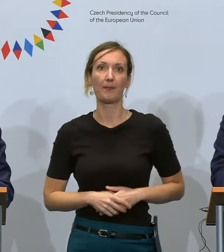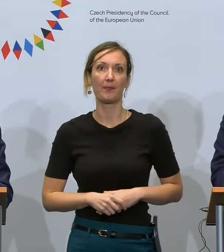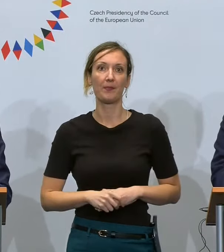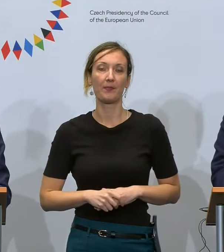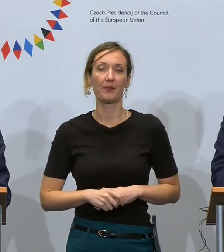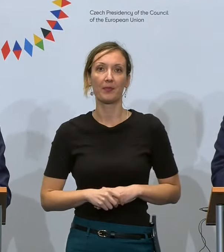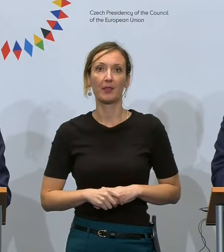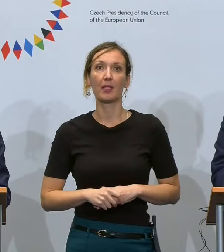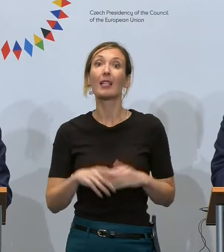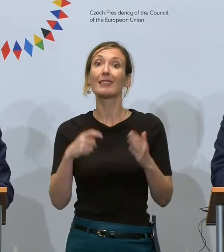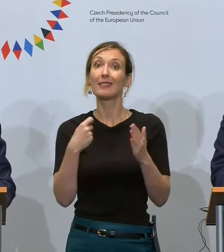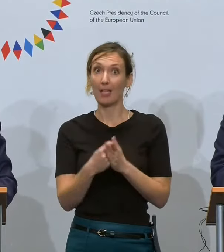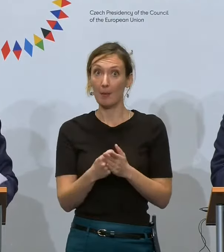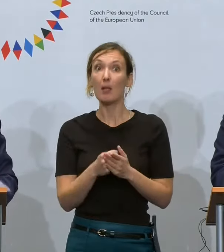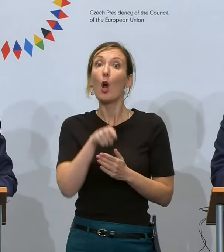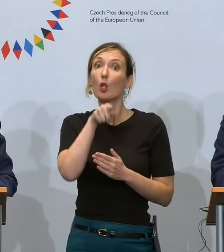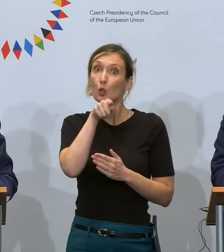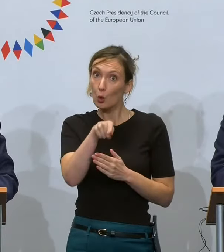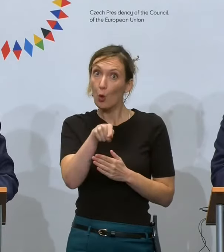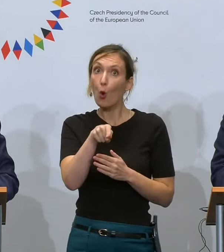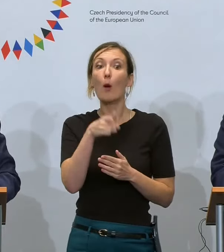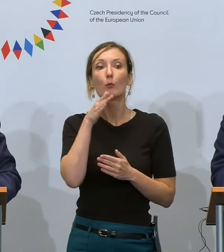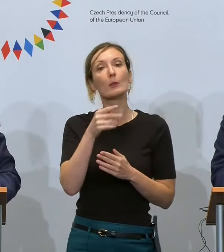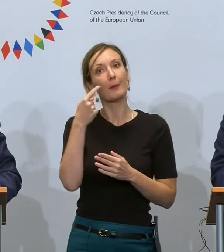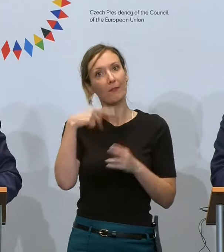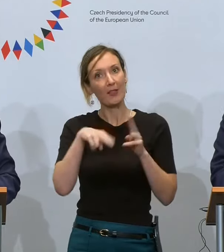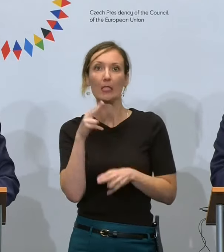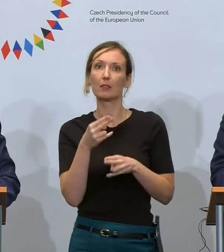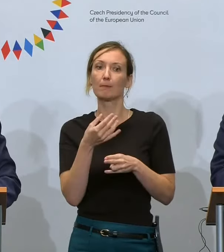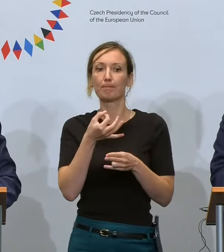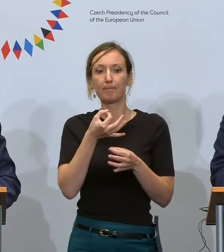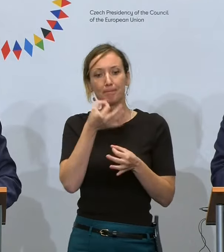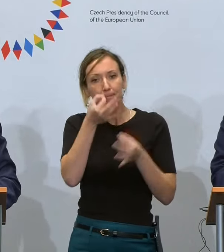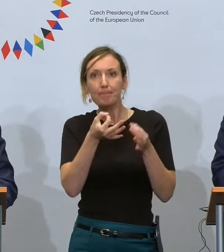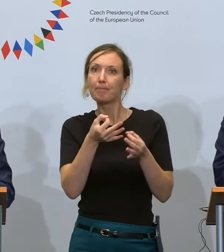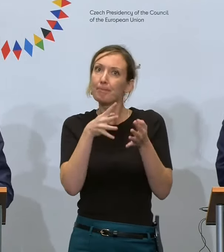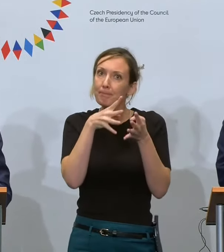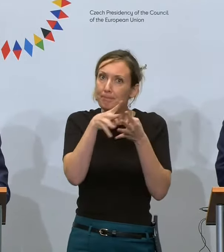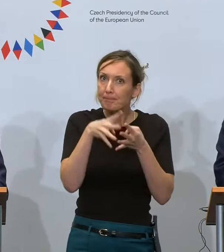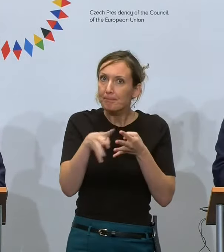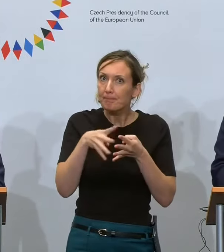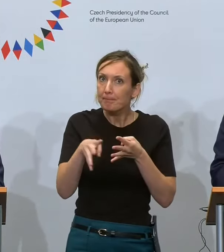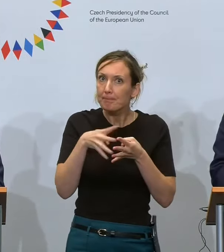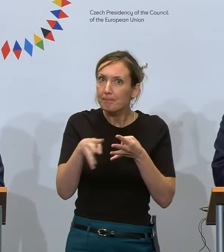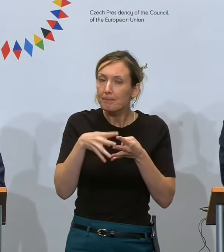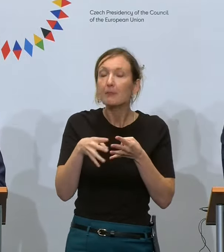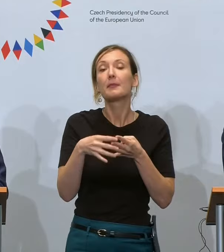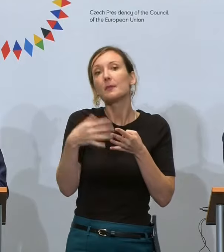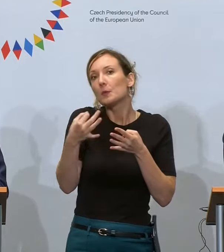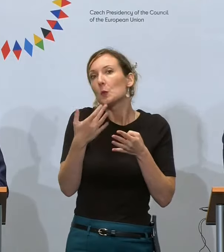to look into this complex situation and provide guidelines.